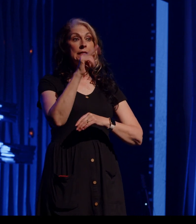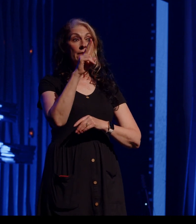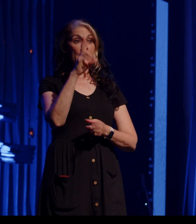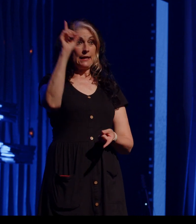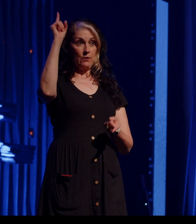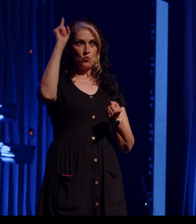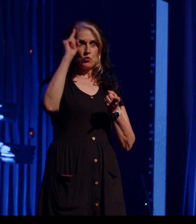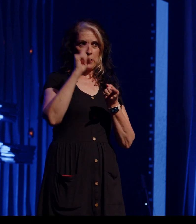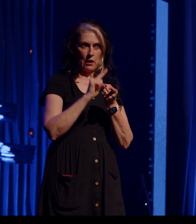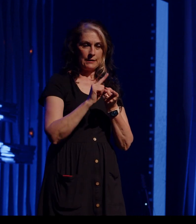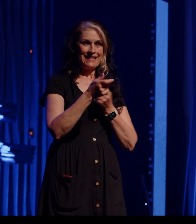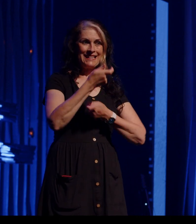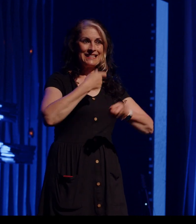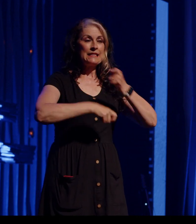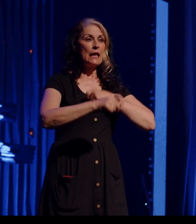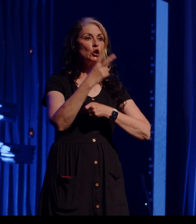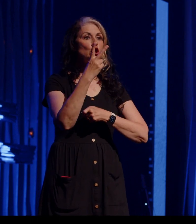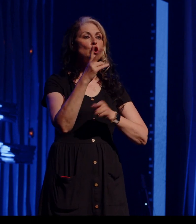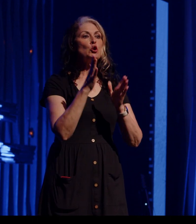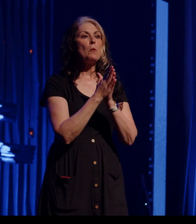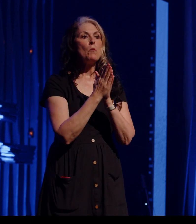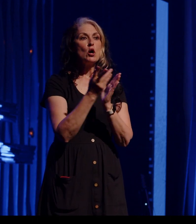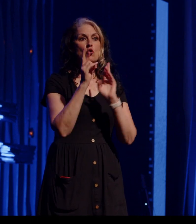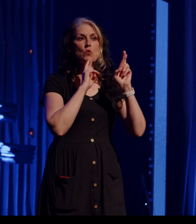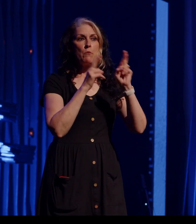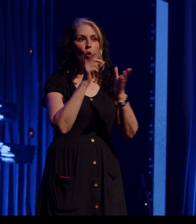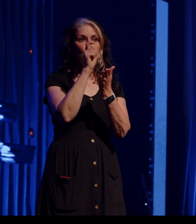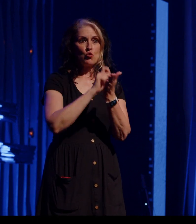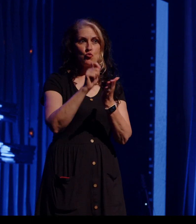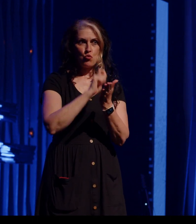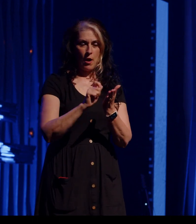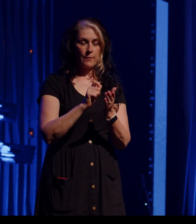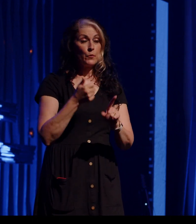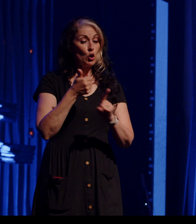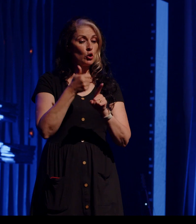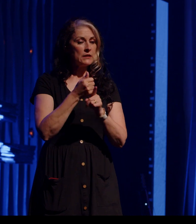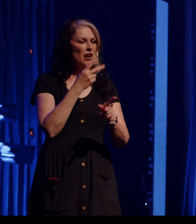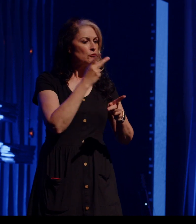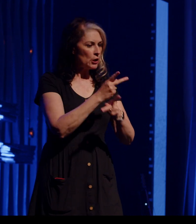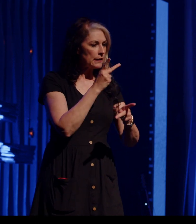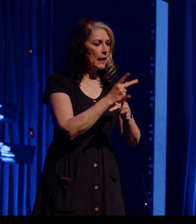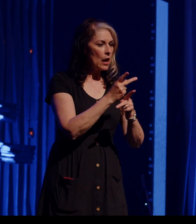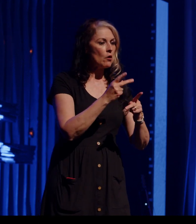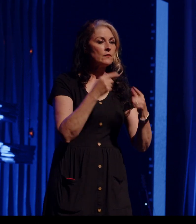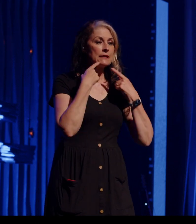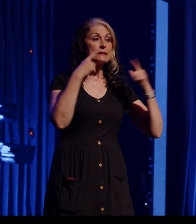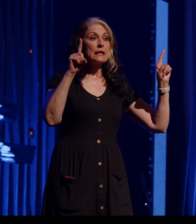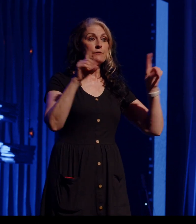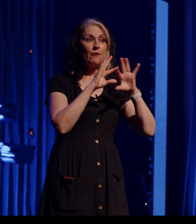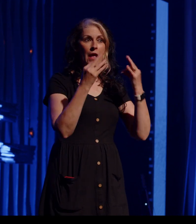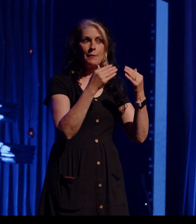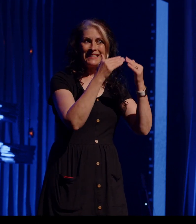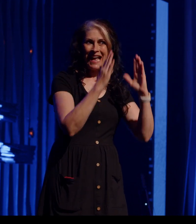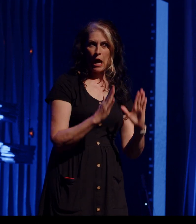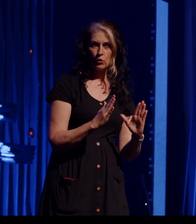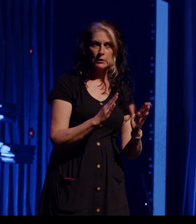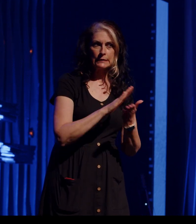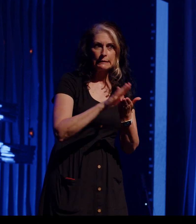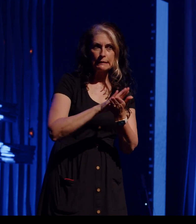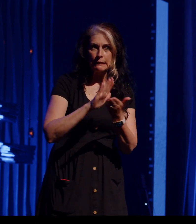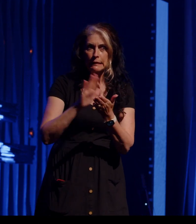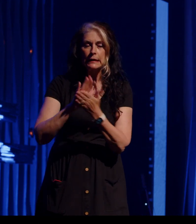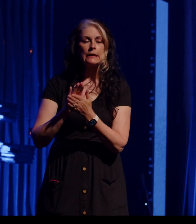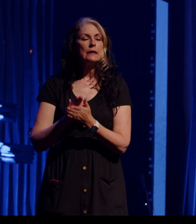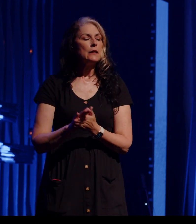and write 2 book reports a week instead. Working as a domestic for successful families, she had noticed